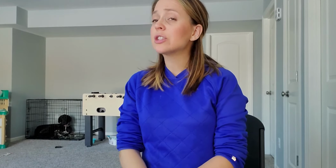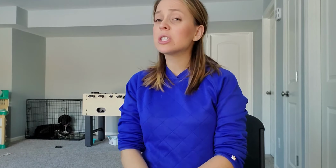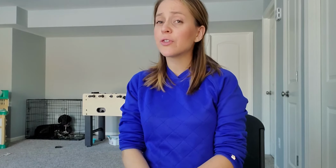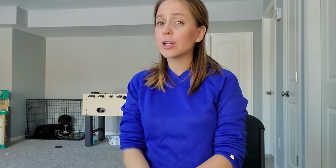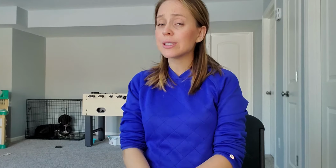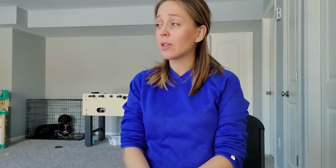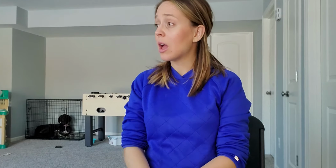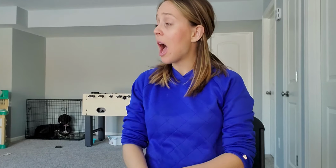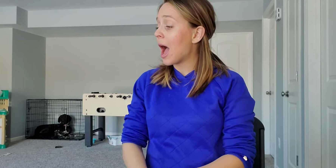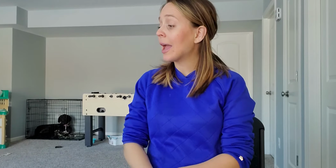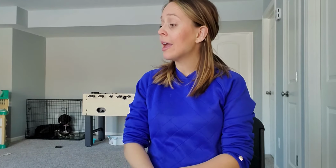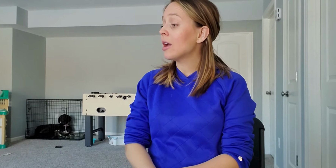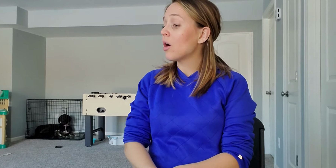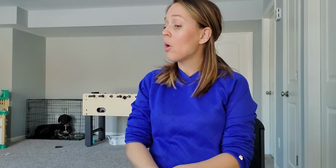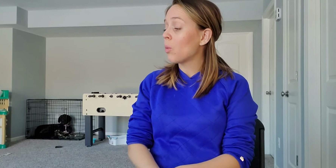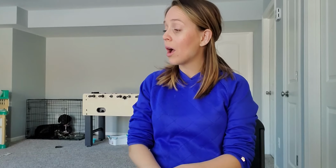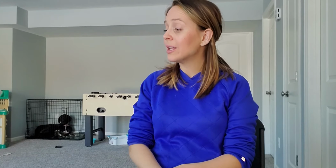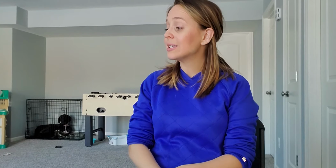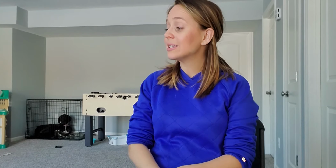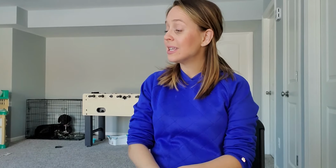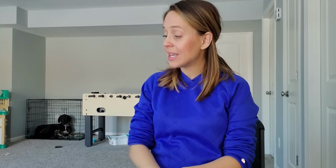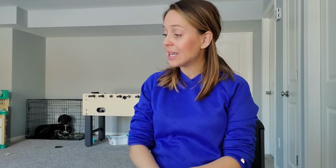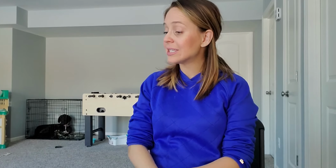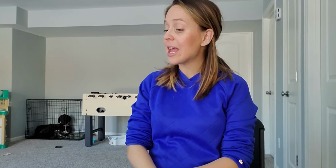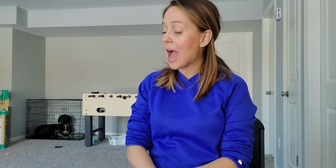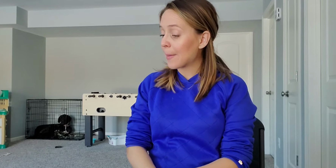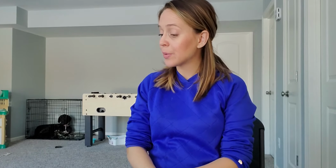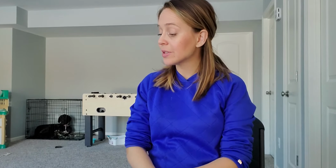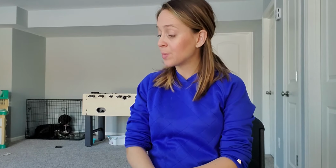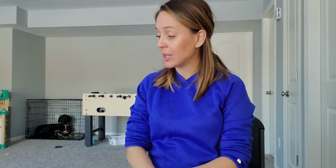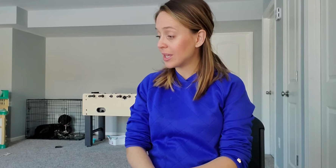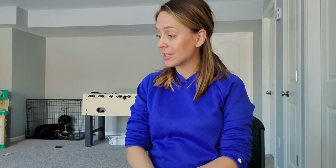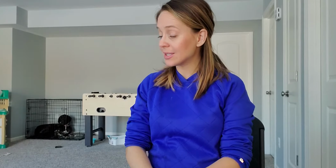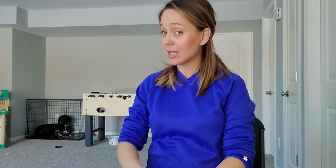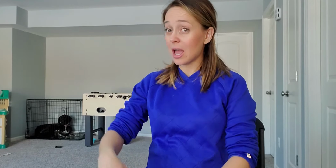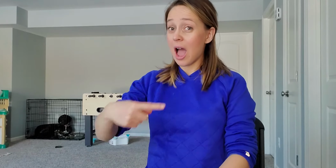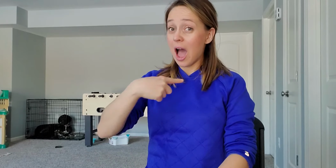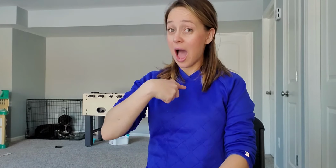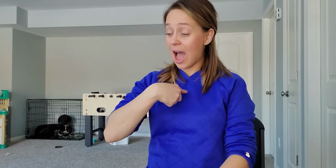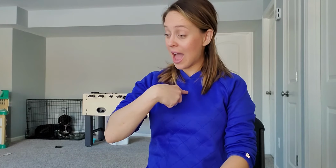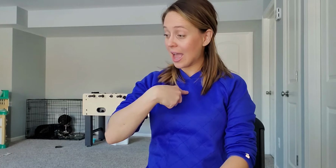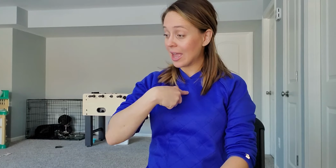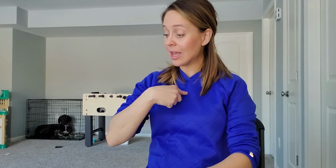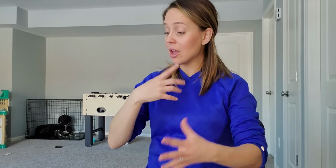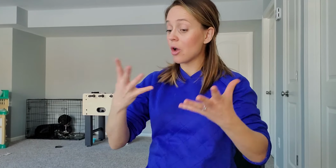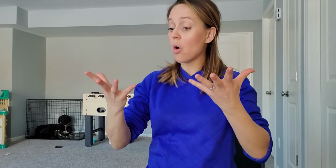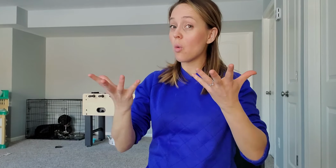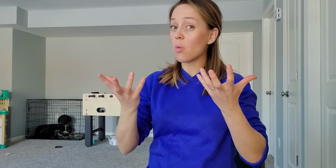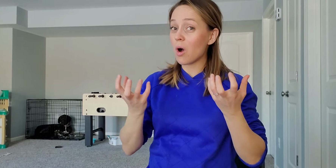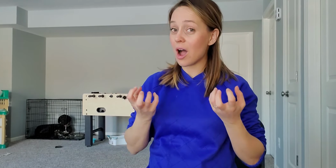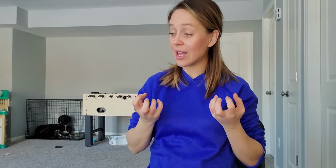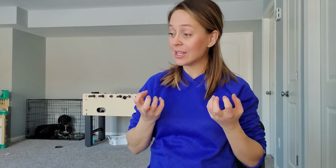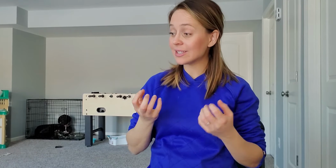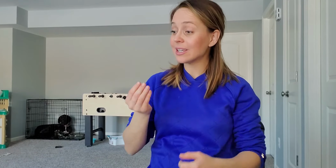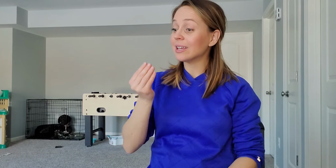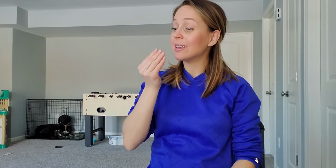let's just first say that I want to eat apples, please. I want